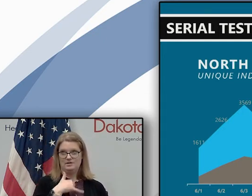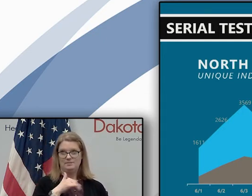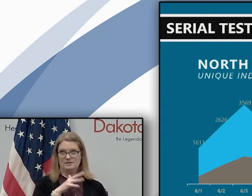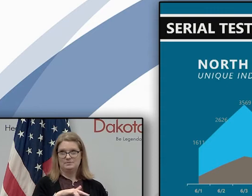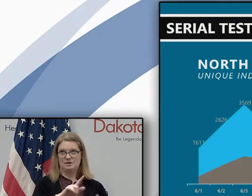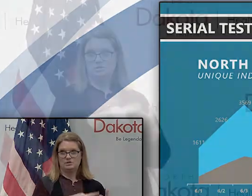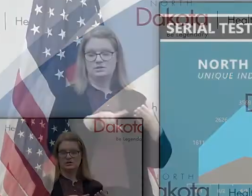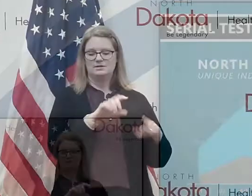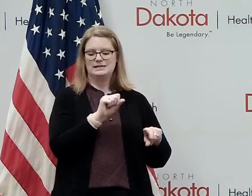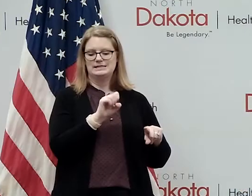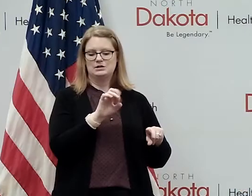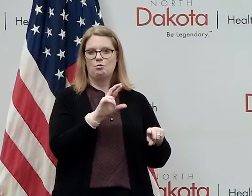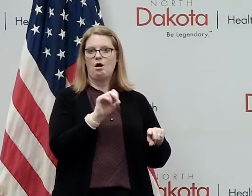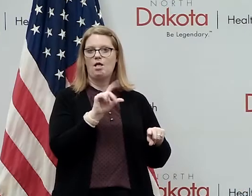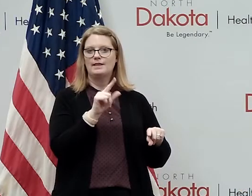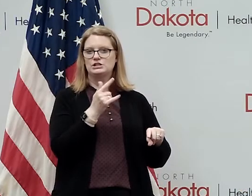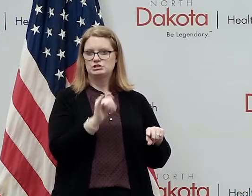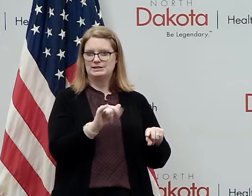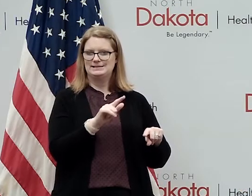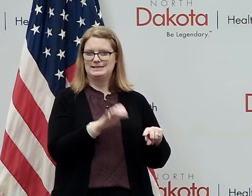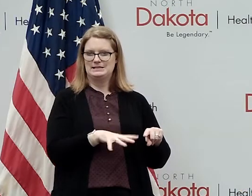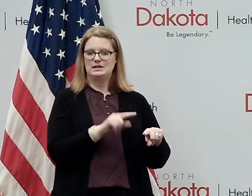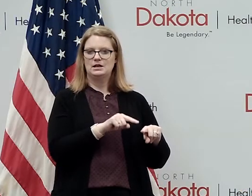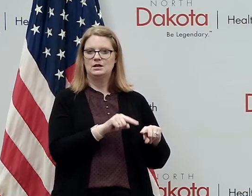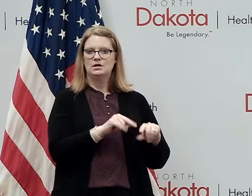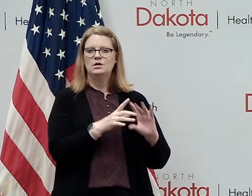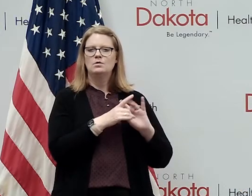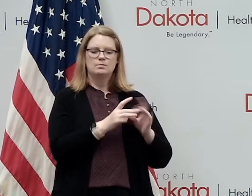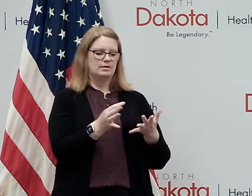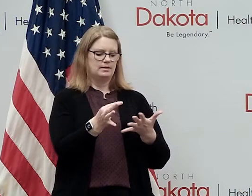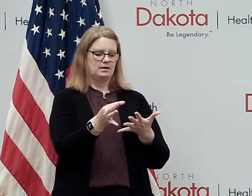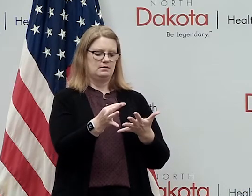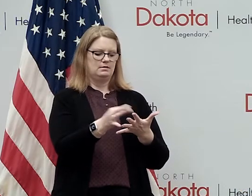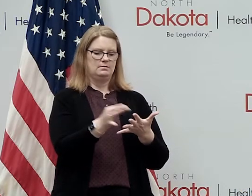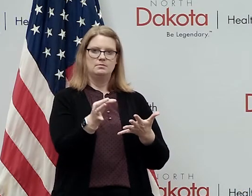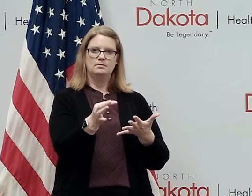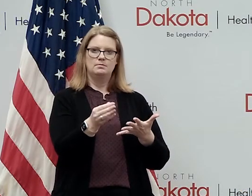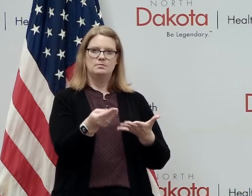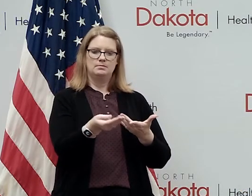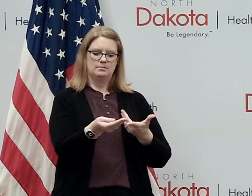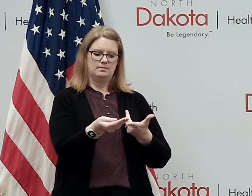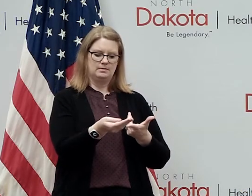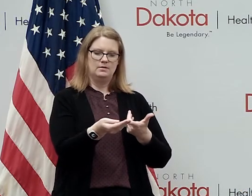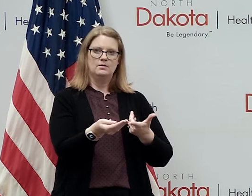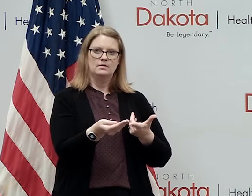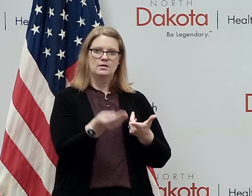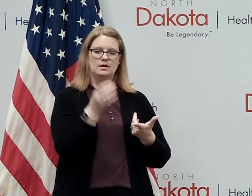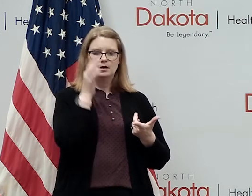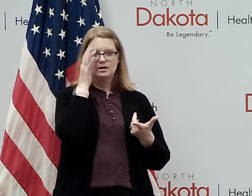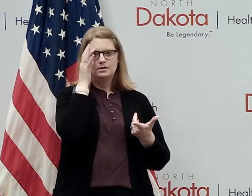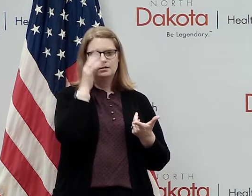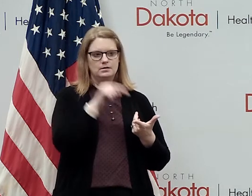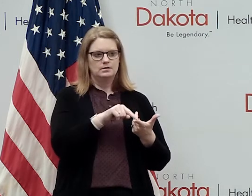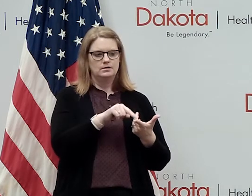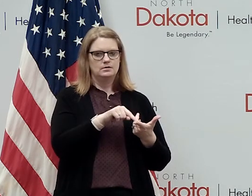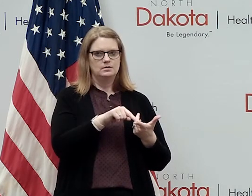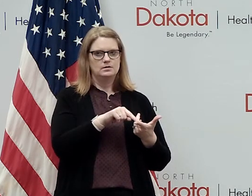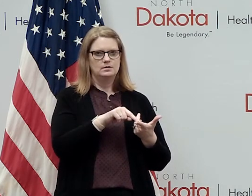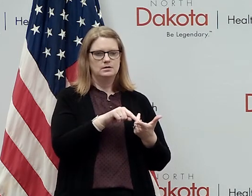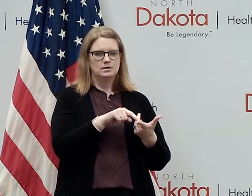up here, but the serology testing has to do with the finger prick blood testing, and those we have